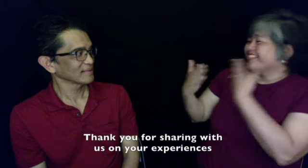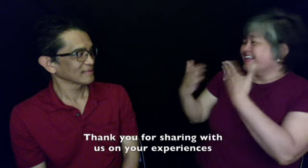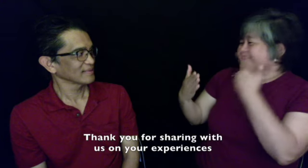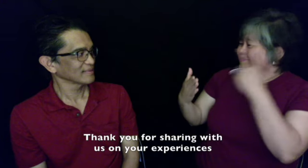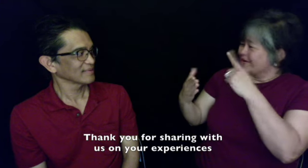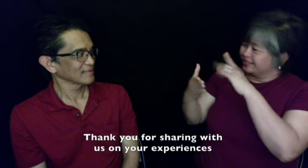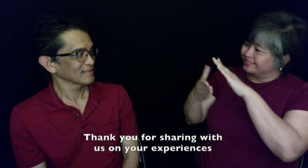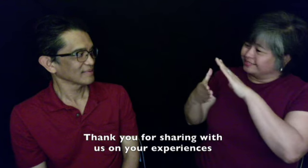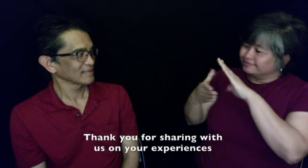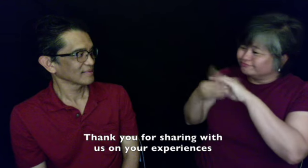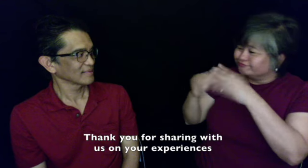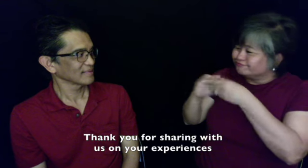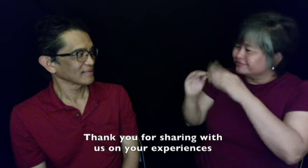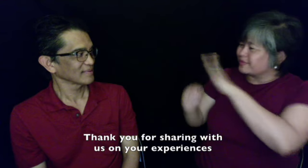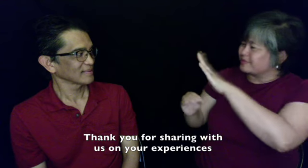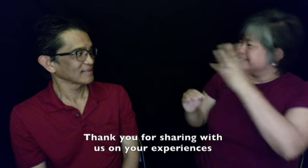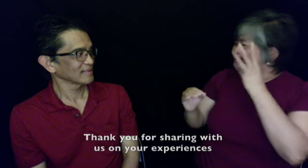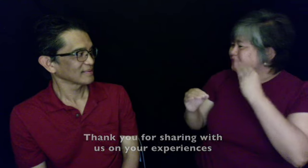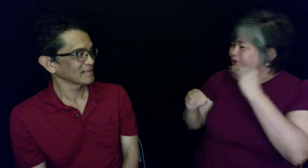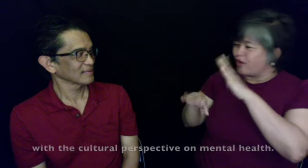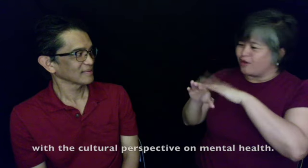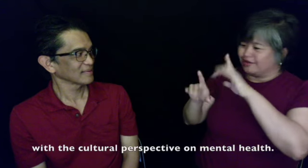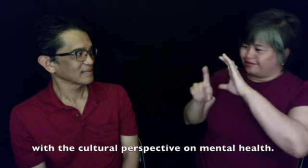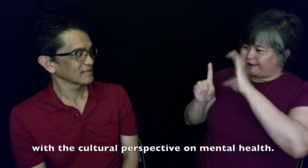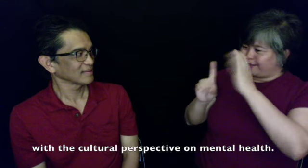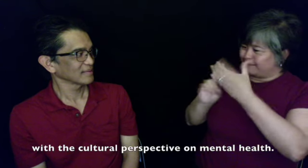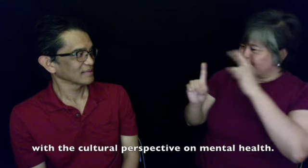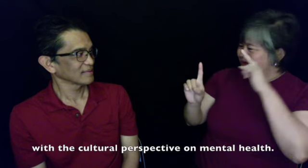Thank you for sharing with us on your experiences with the